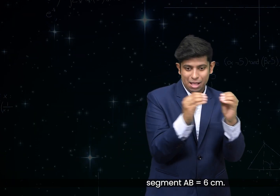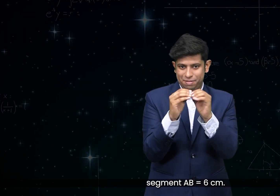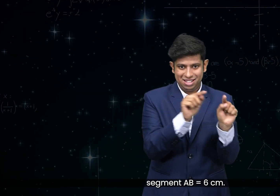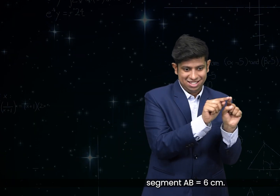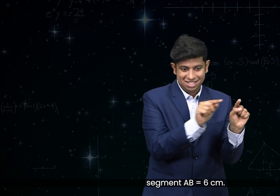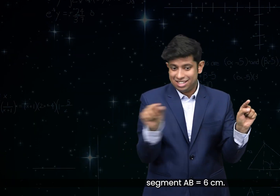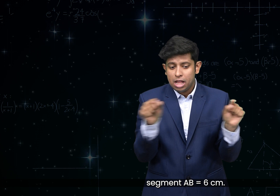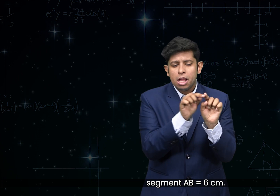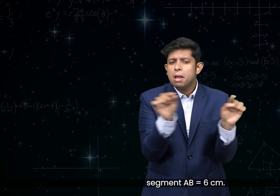to 6 cm.